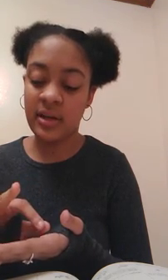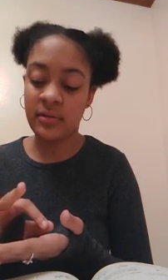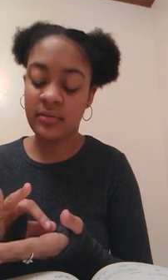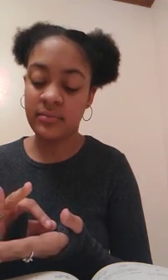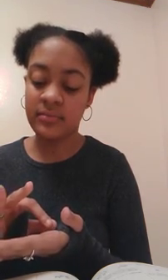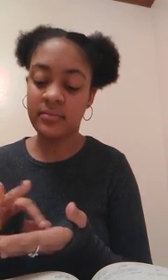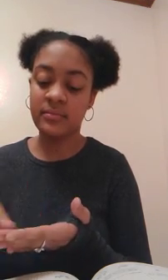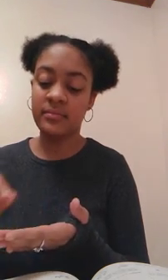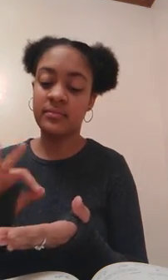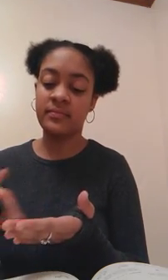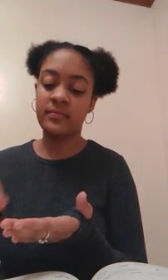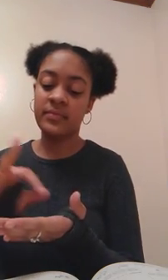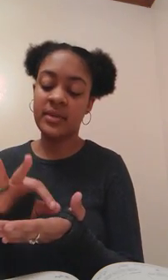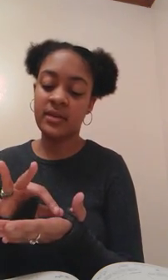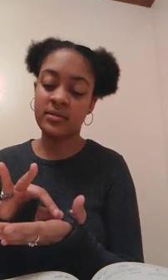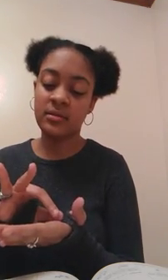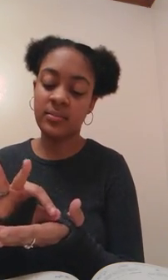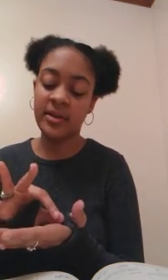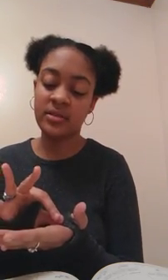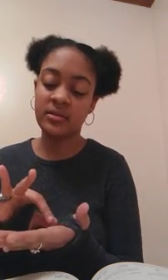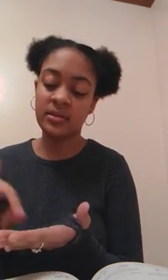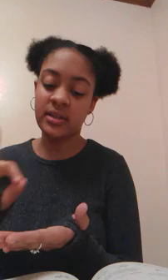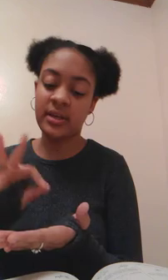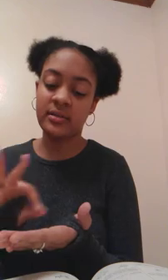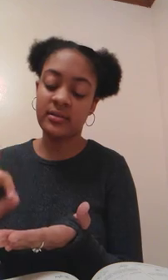needle. So the picture looks like